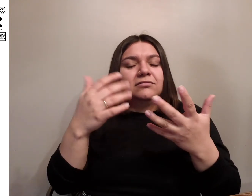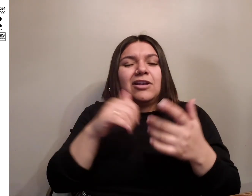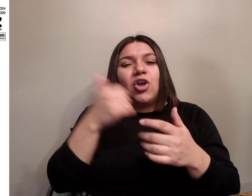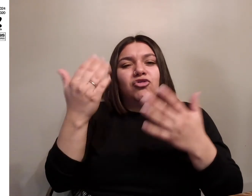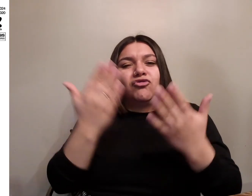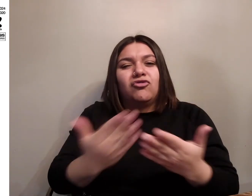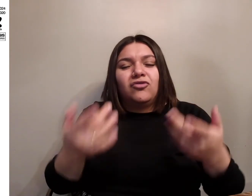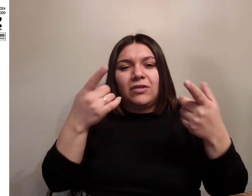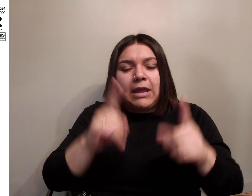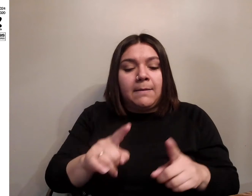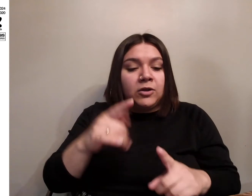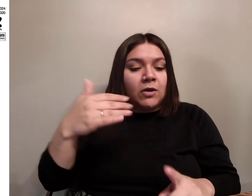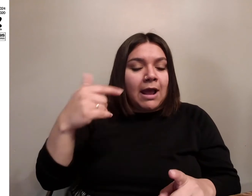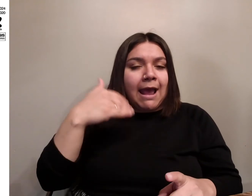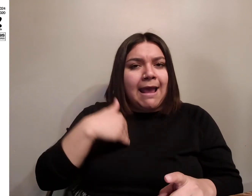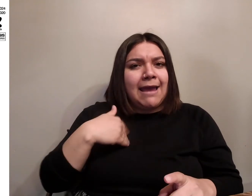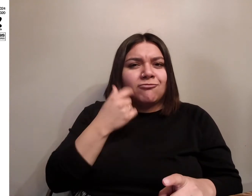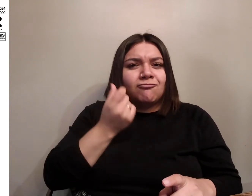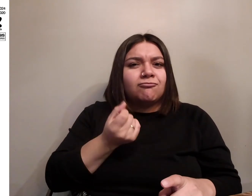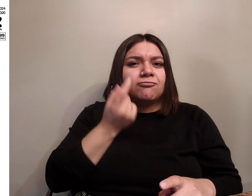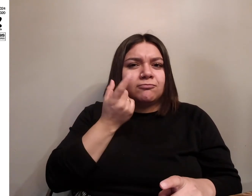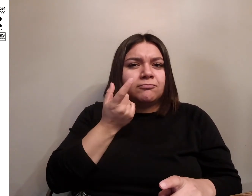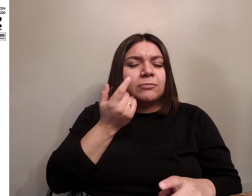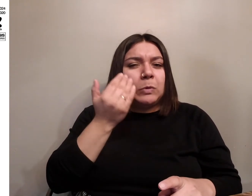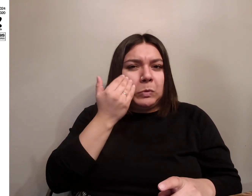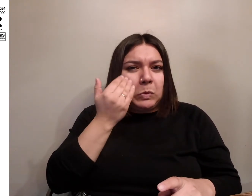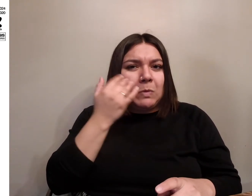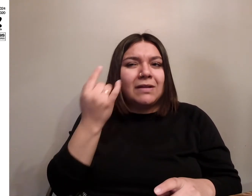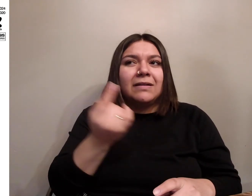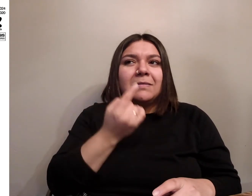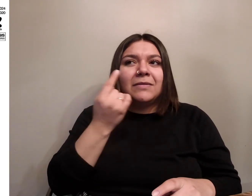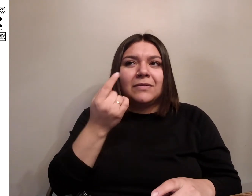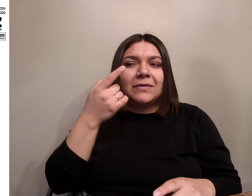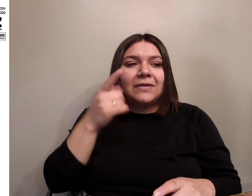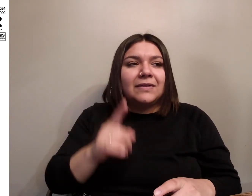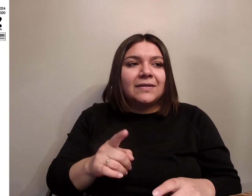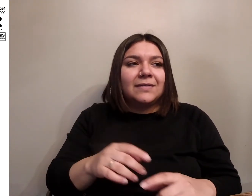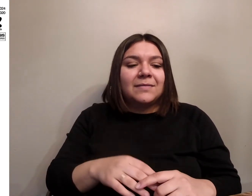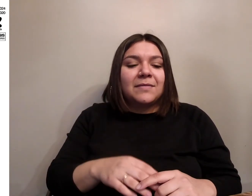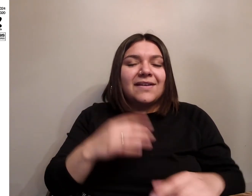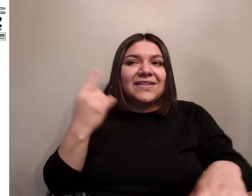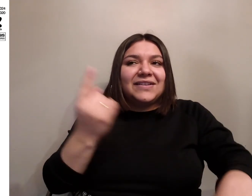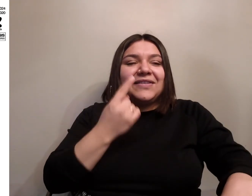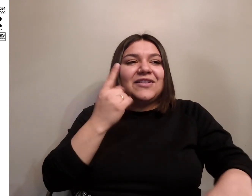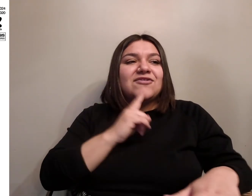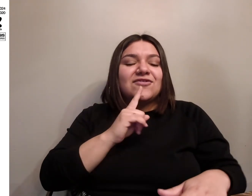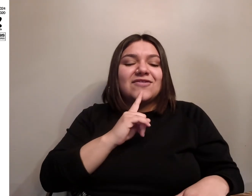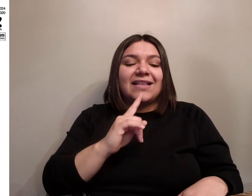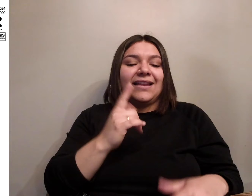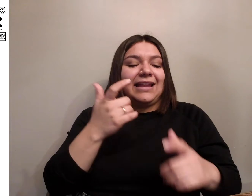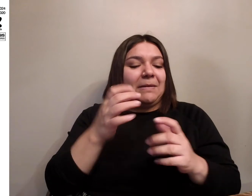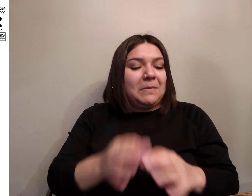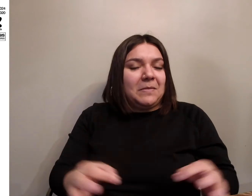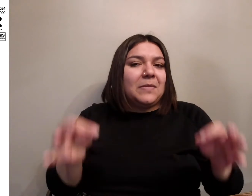been busy with a lot of other things, but I had some sense of